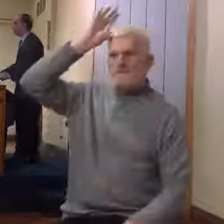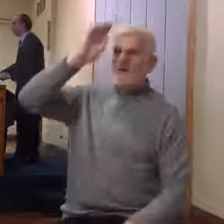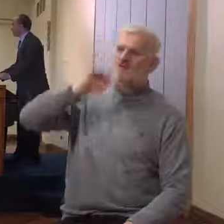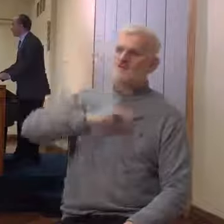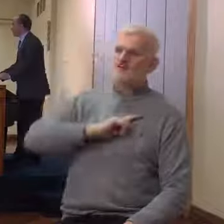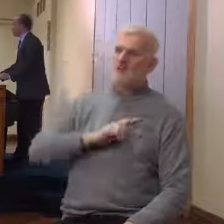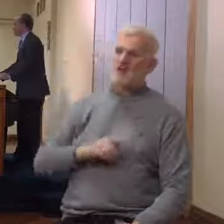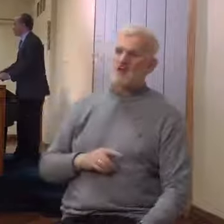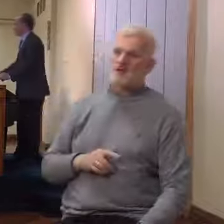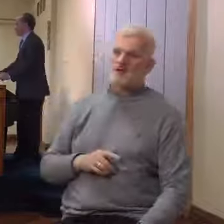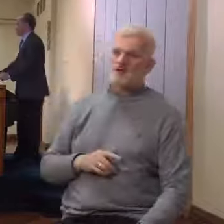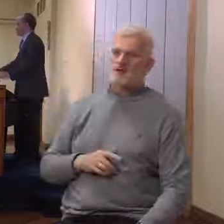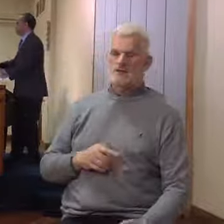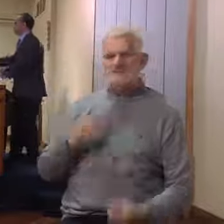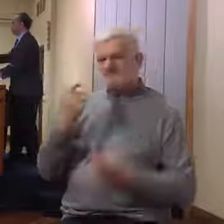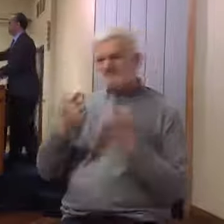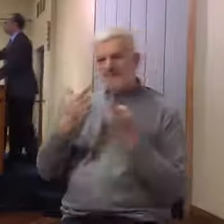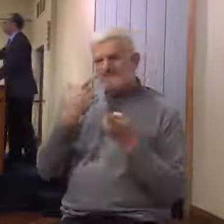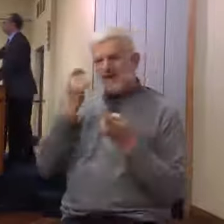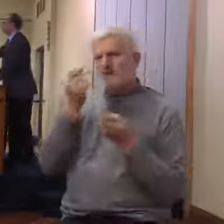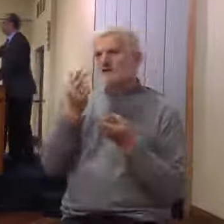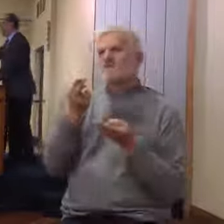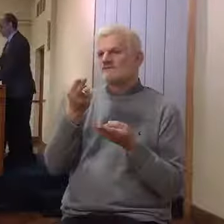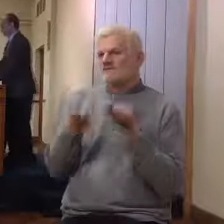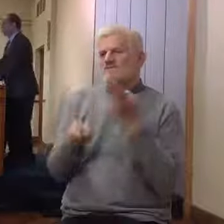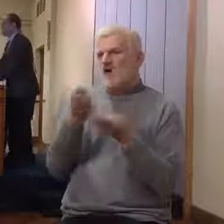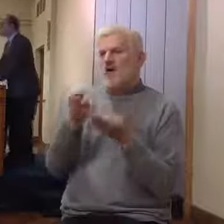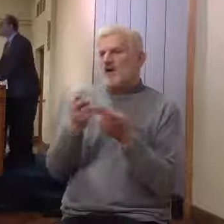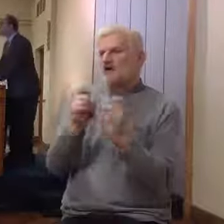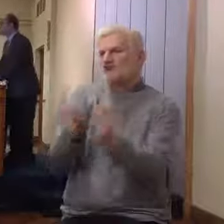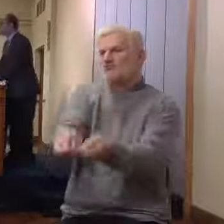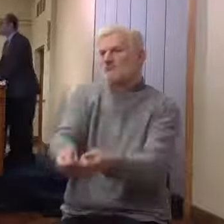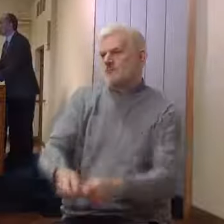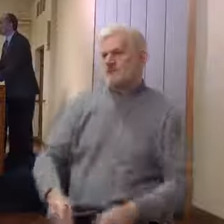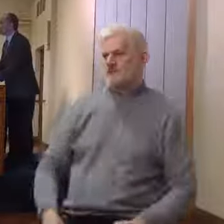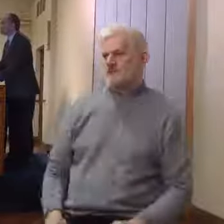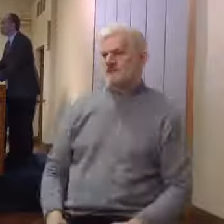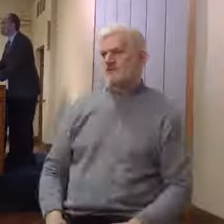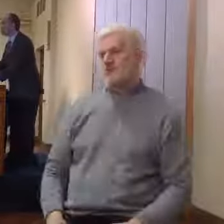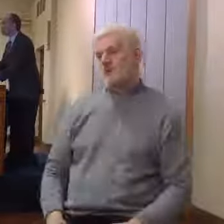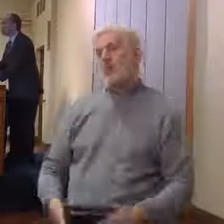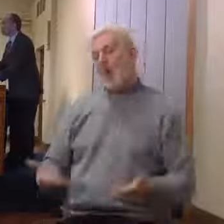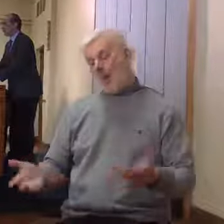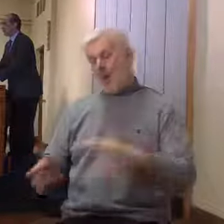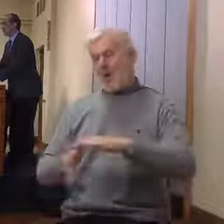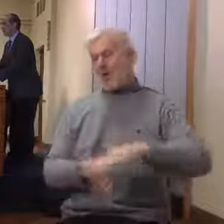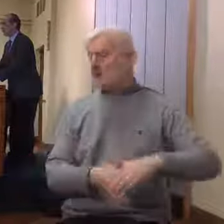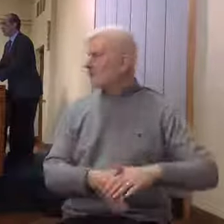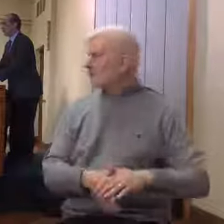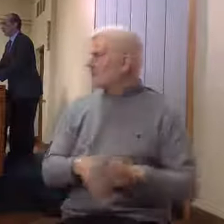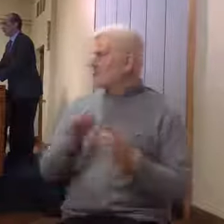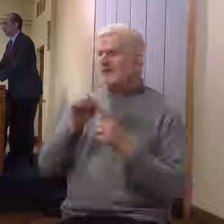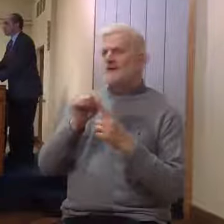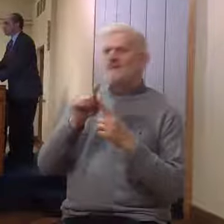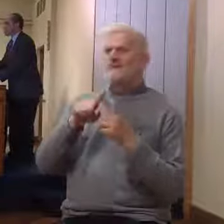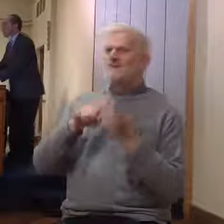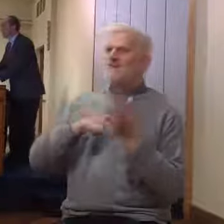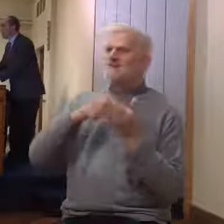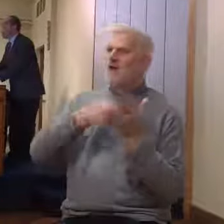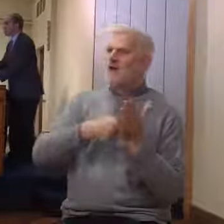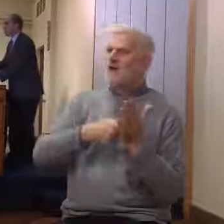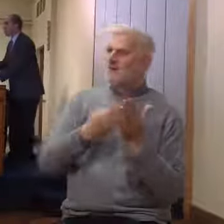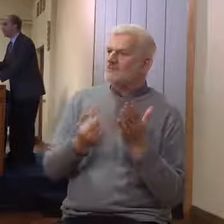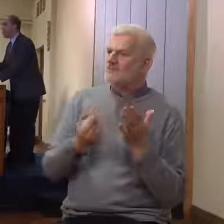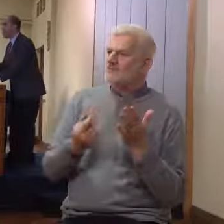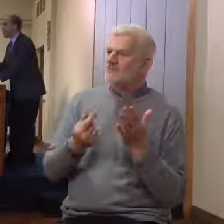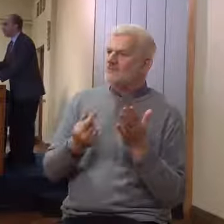to find justice. But maybe we can speak about Peter himself. We don't have time to turn to the verses. In